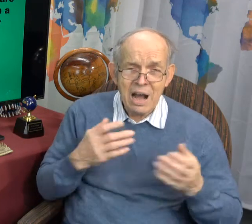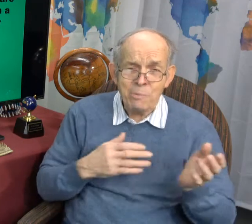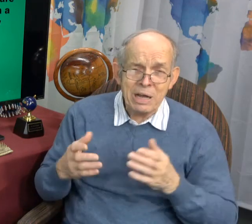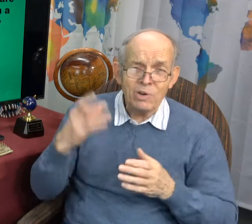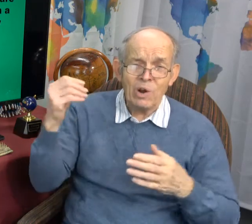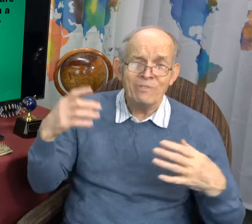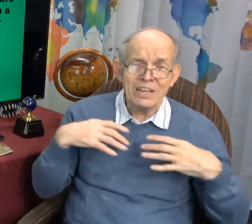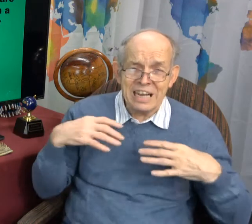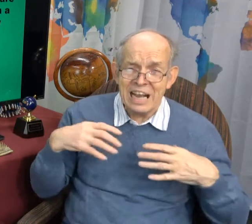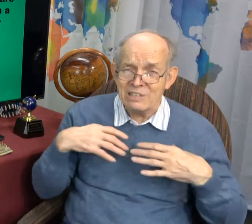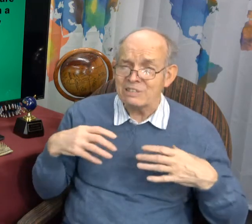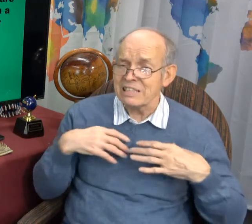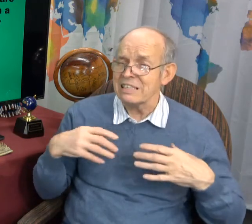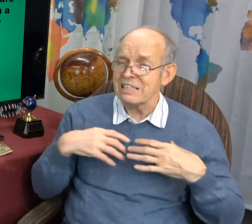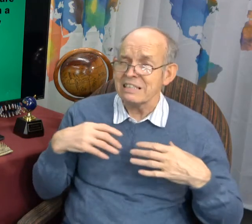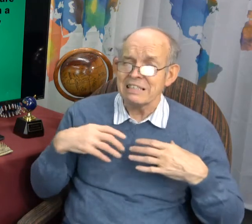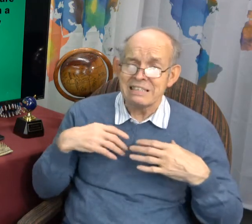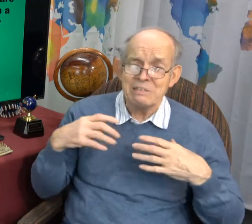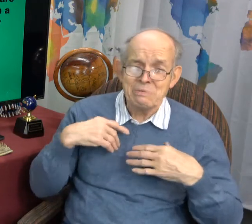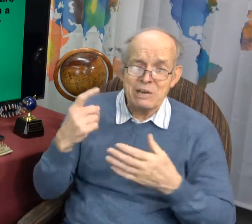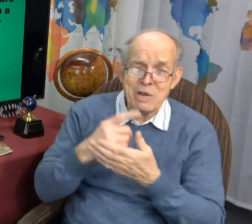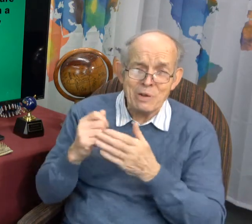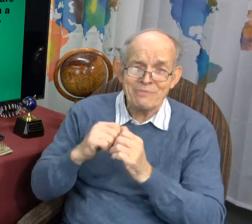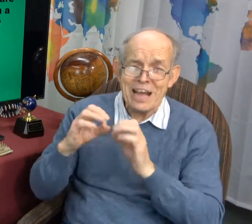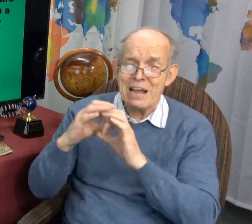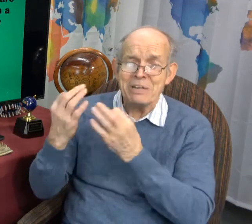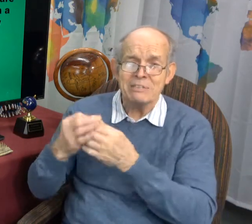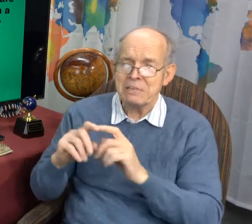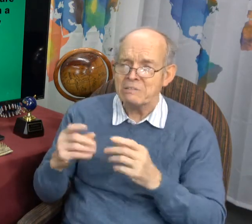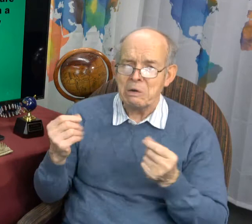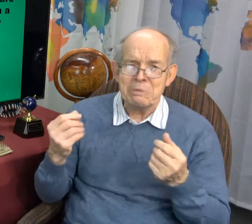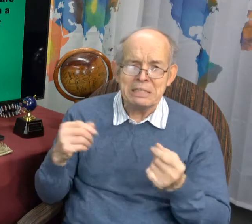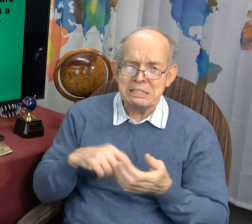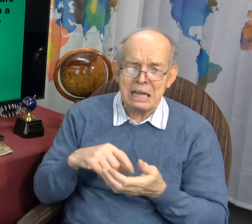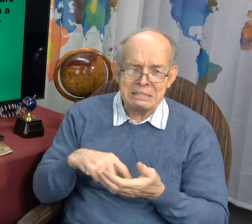I'm playing for vacation, where we with family, but we're my dad.